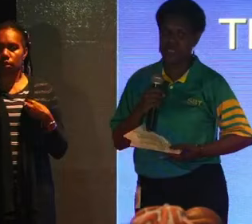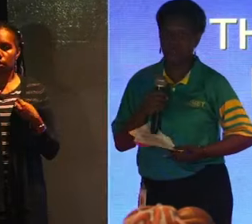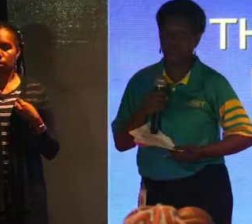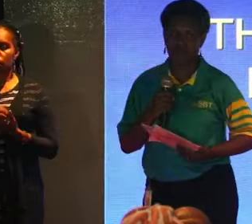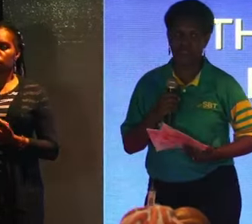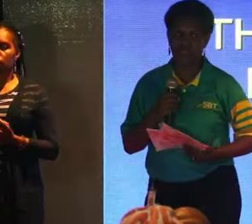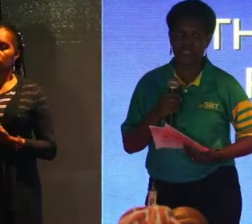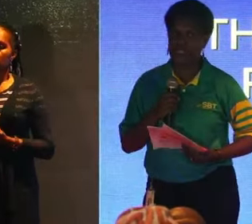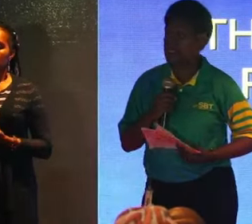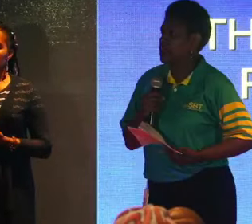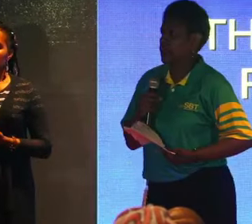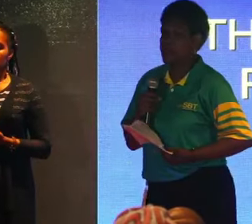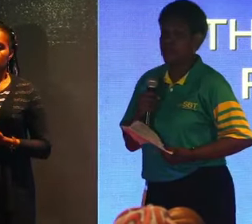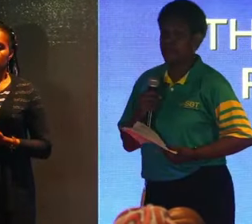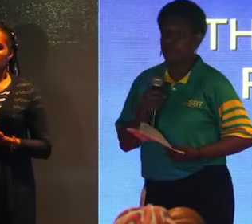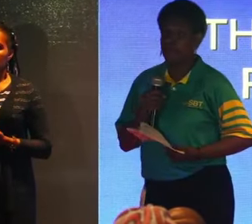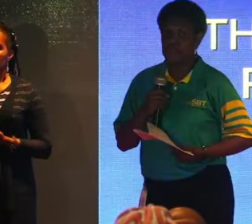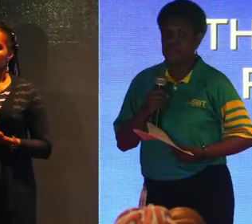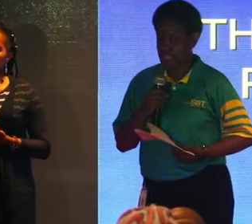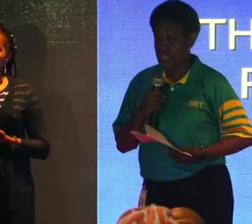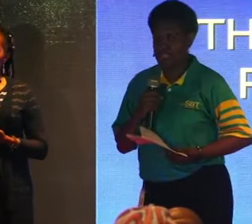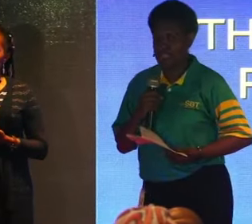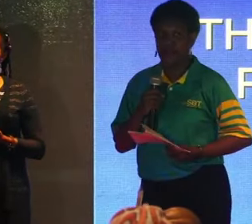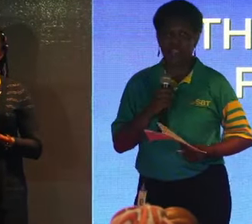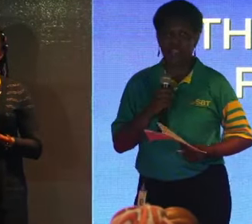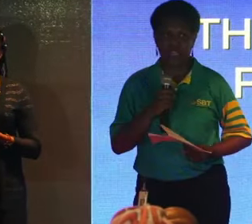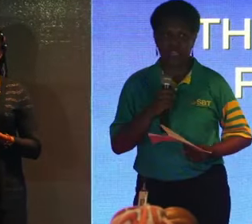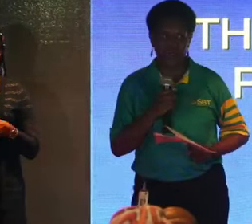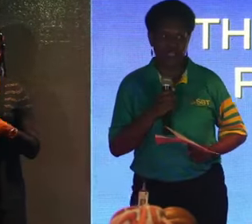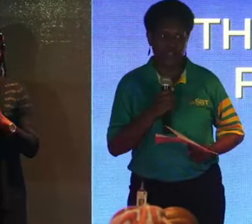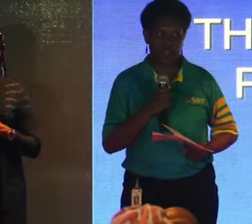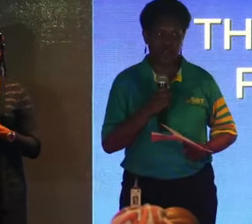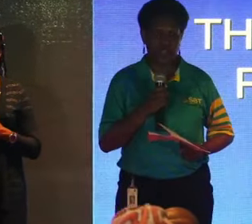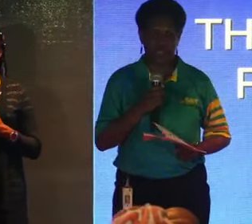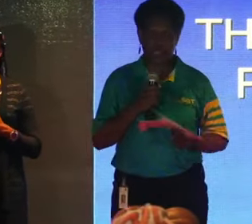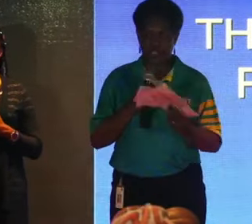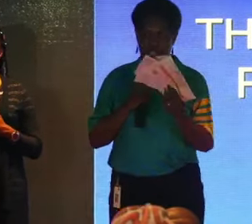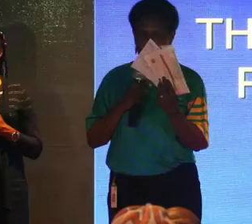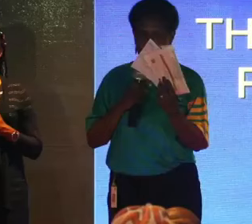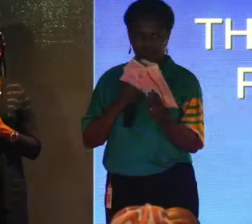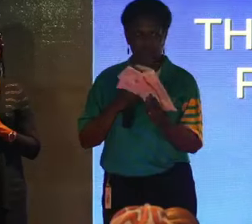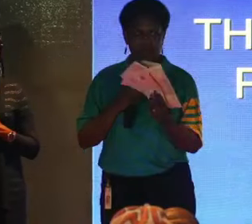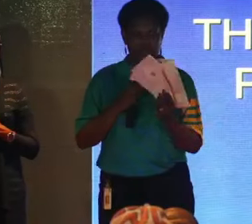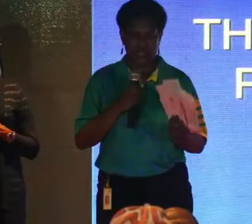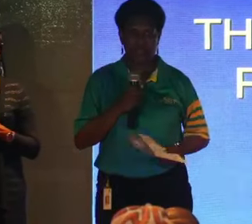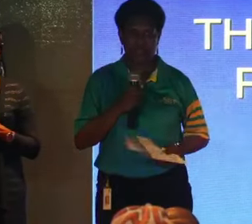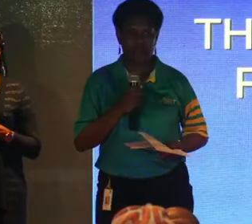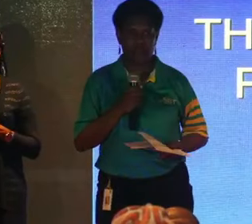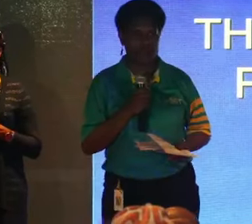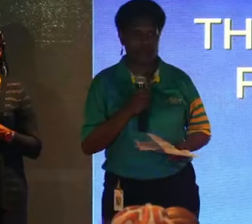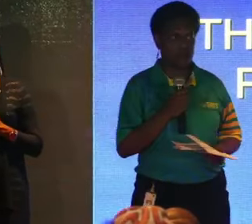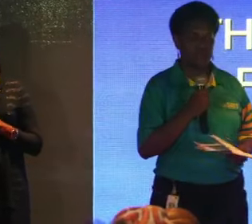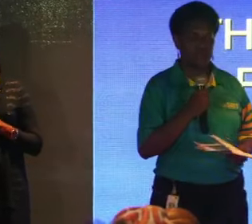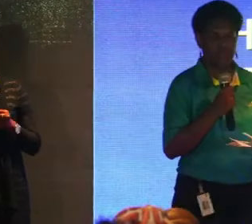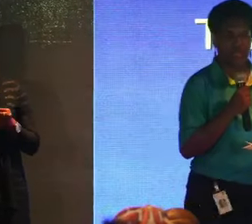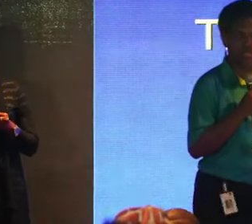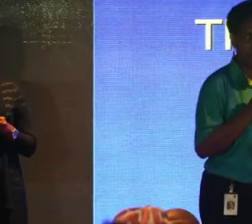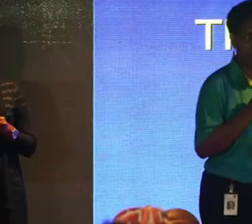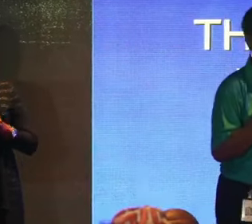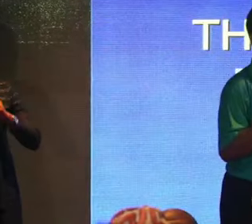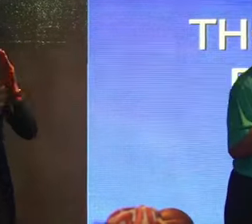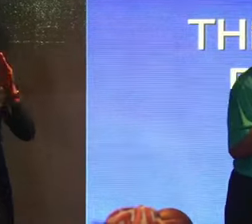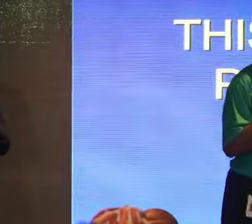way forward. He's here. Again, we'll take three questions. Maybe we can move on to the